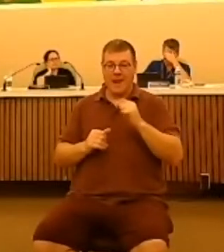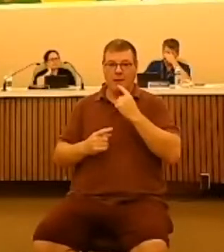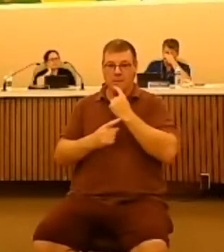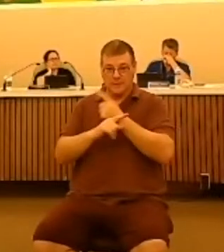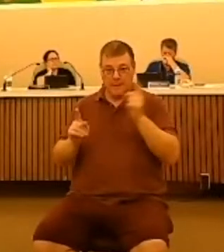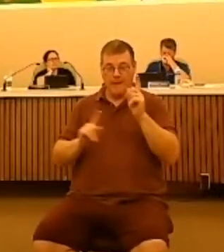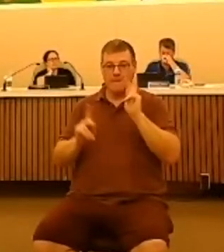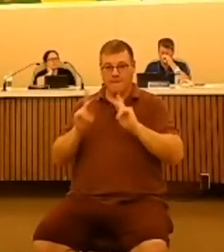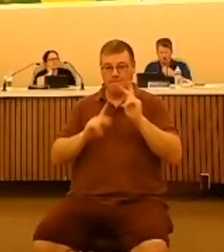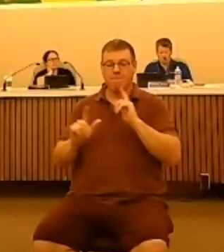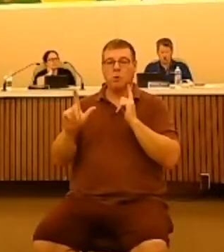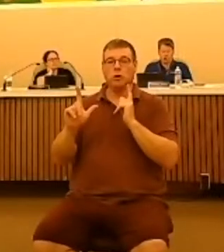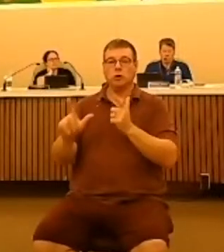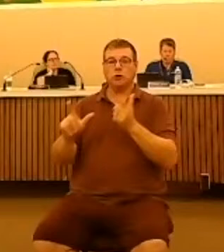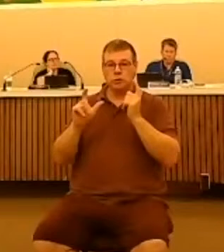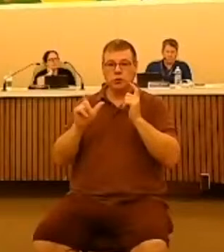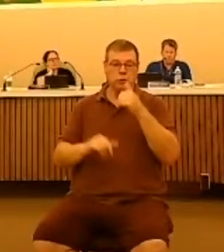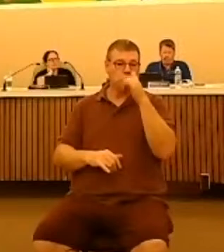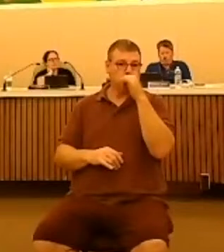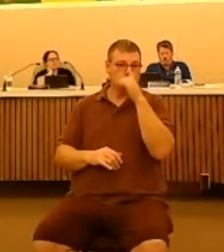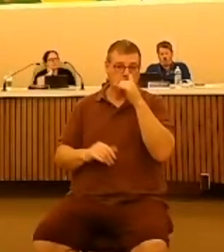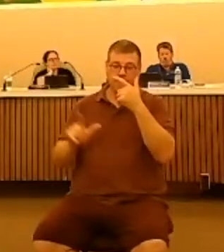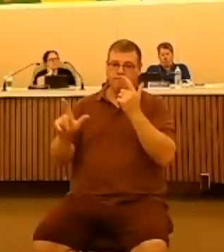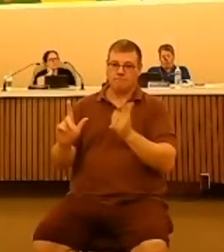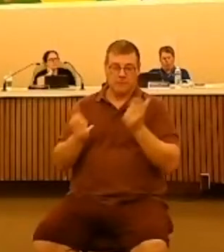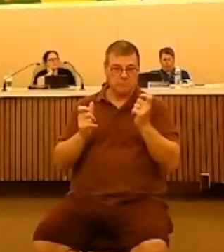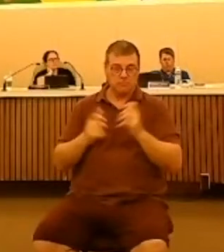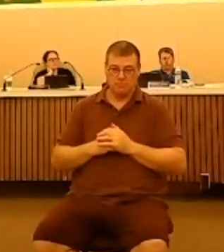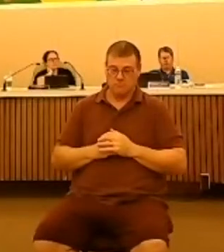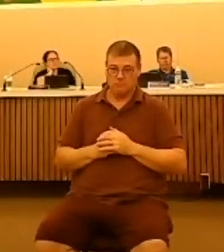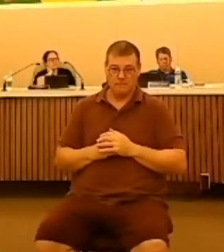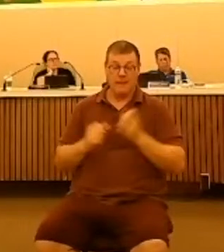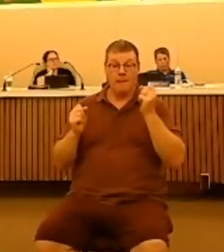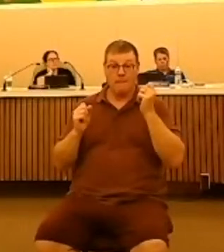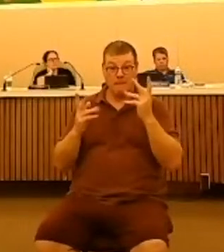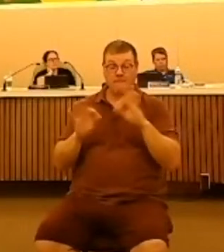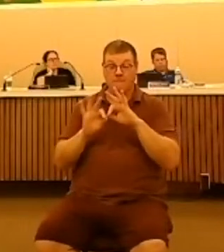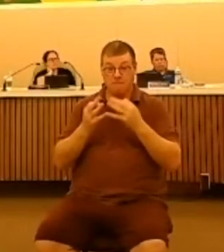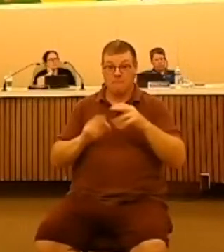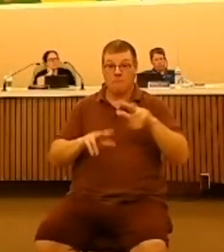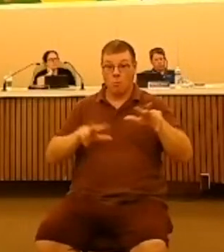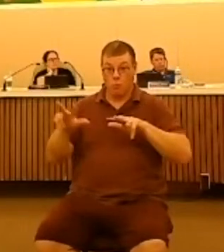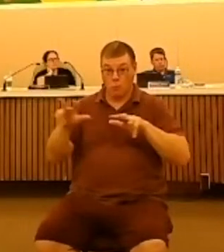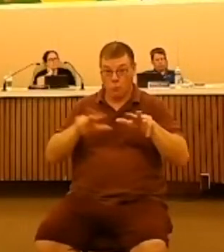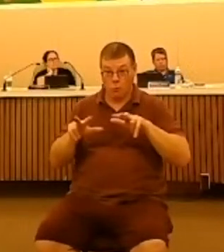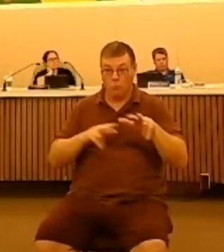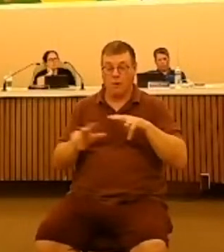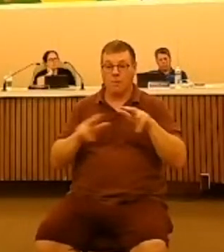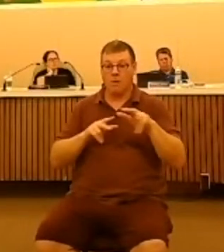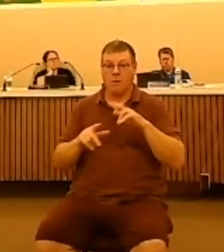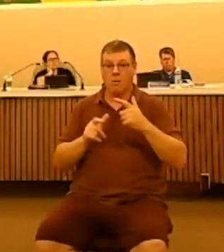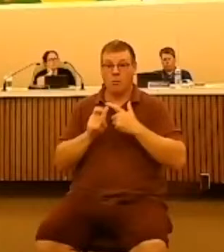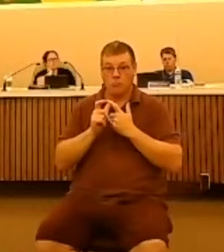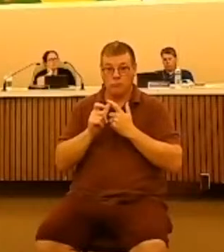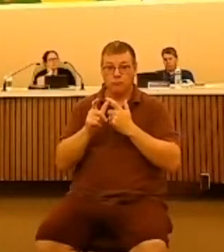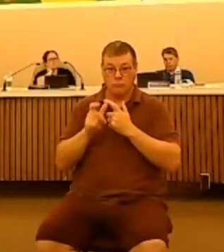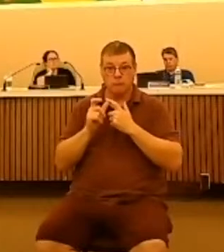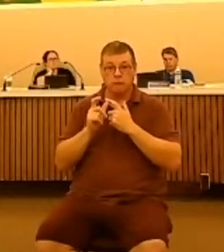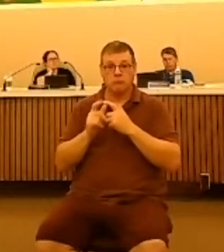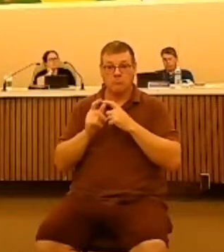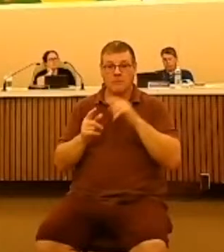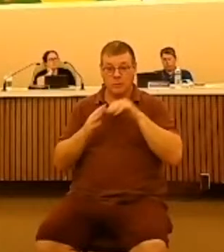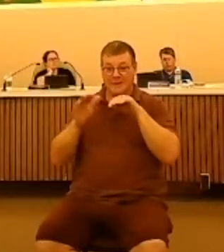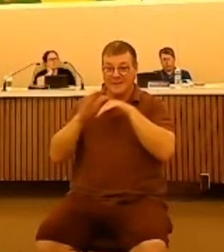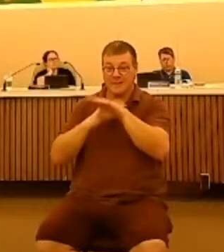that people drive ridiculously fast. Many families walk the neighborhood. People will run down Nevins Road to access the Lehigh